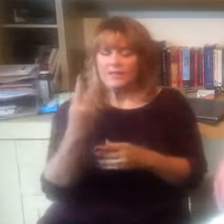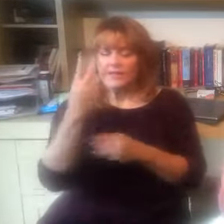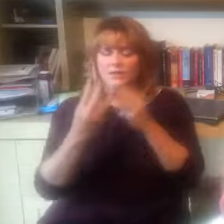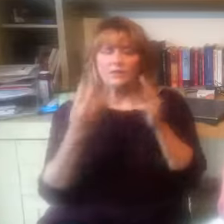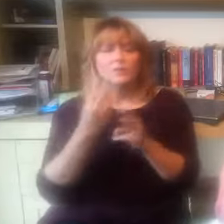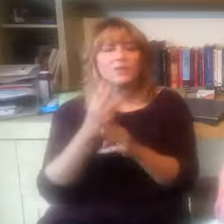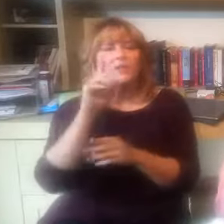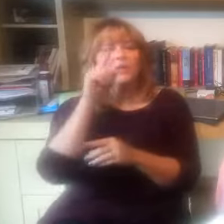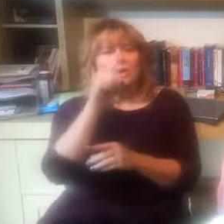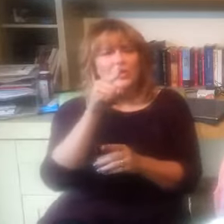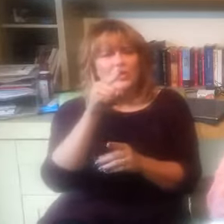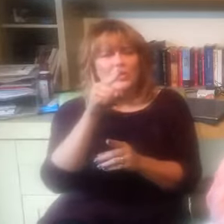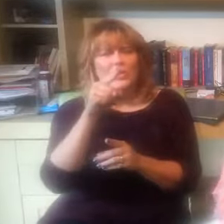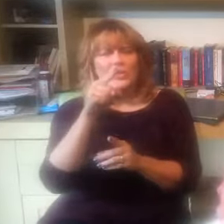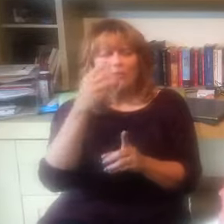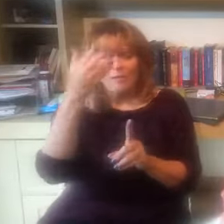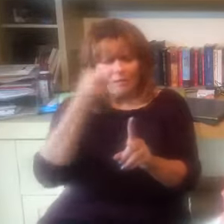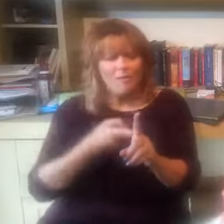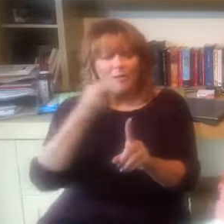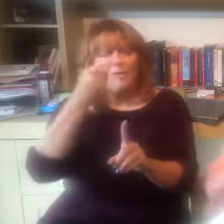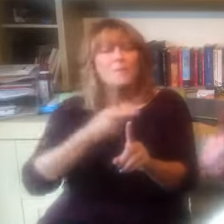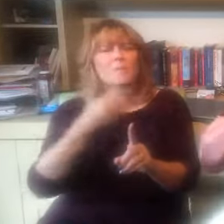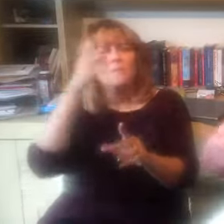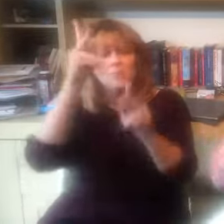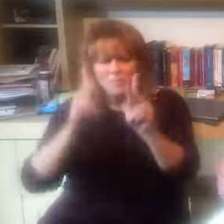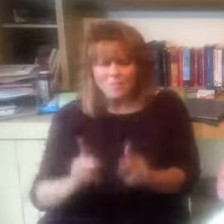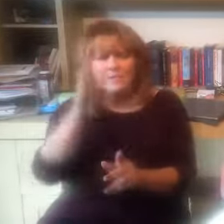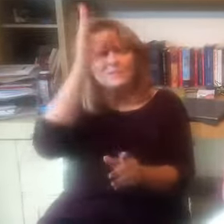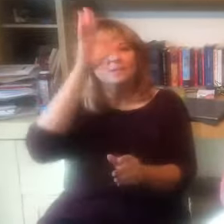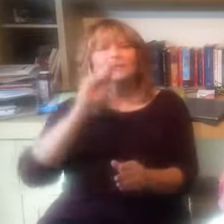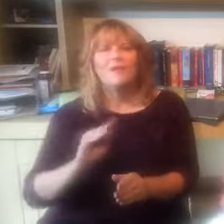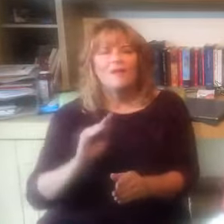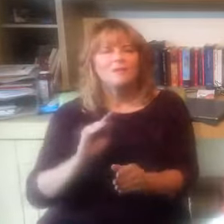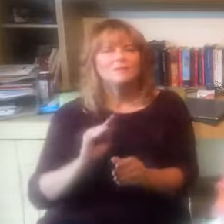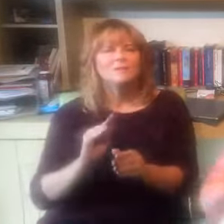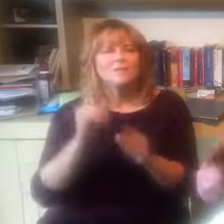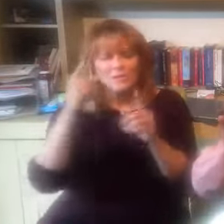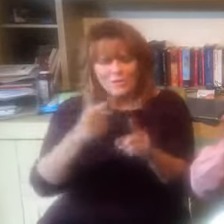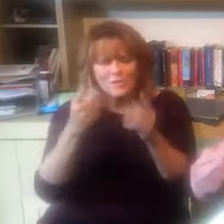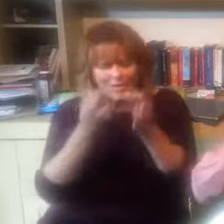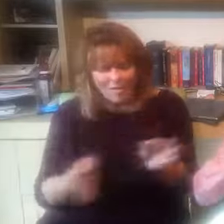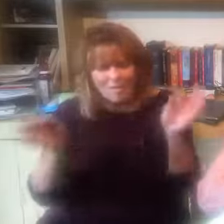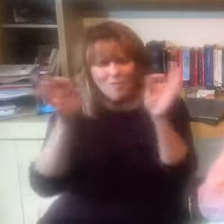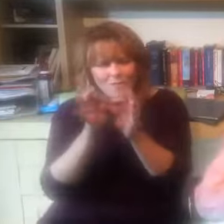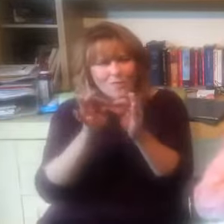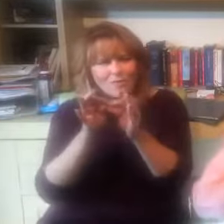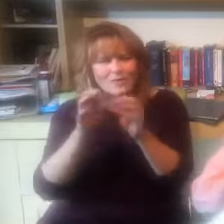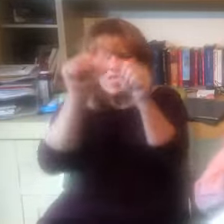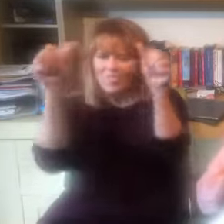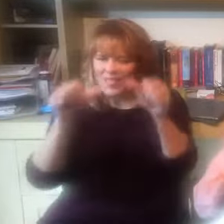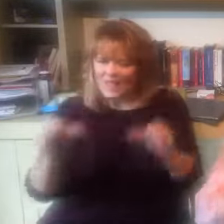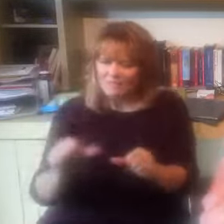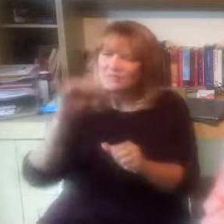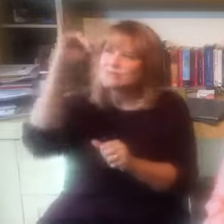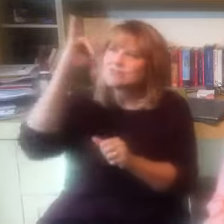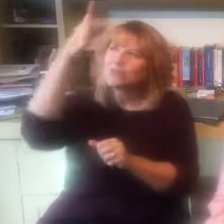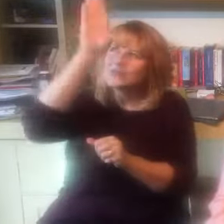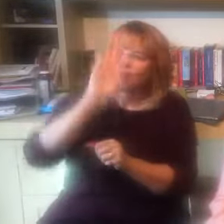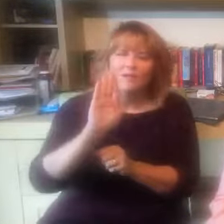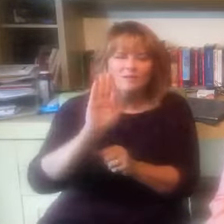You're somebody. I want to tell you that this morning. You're somebody. You are the image of